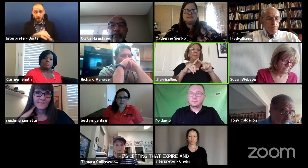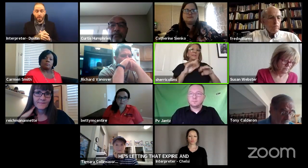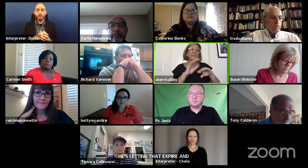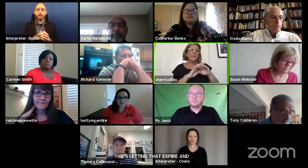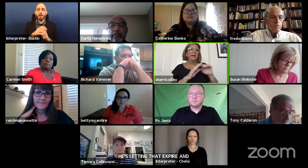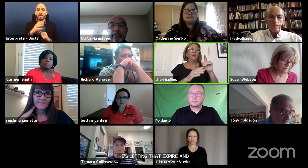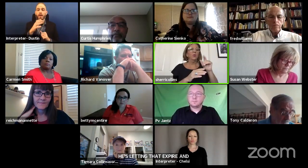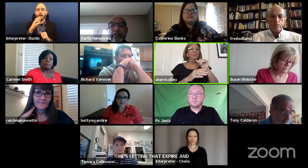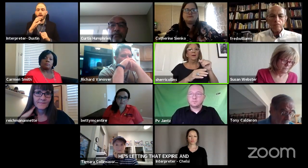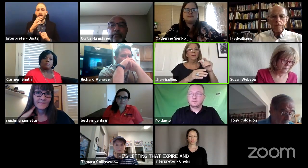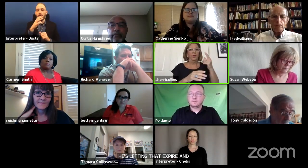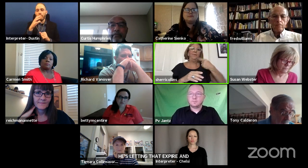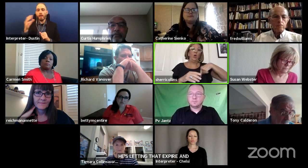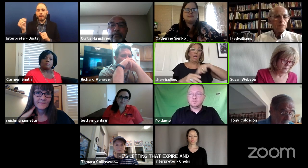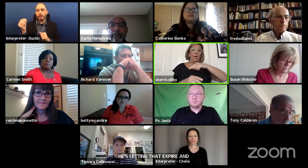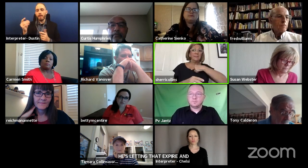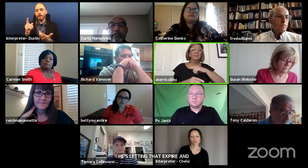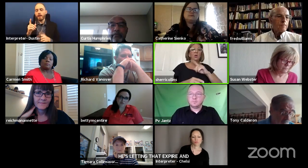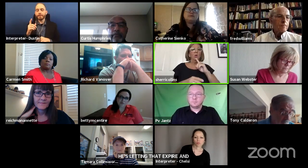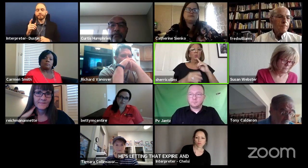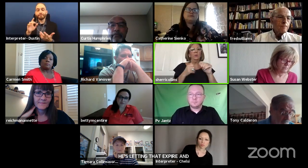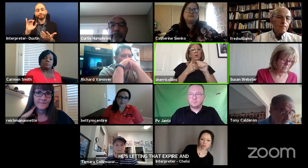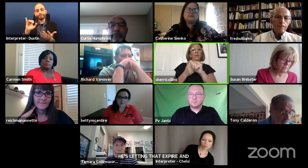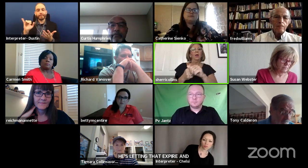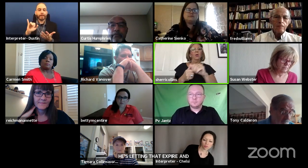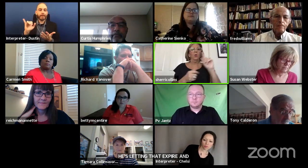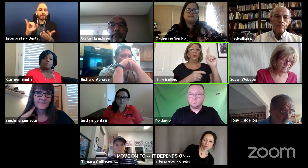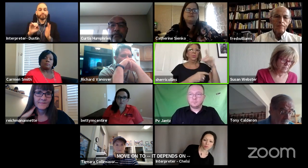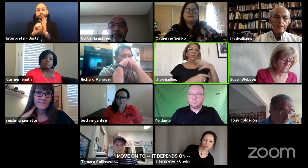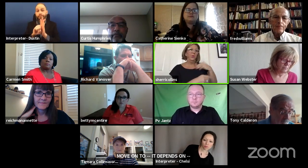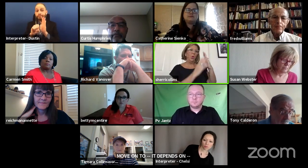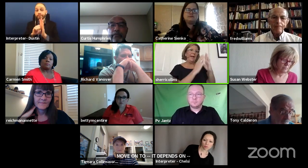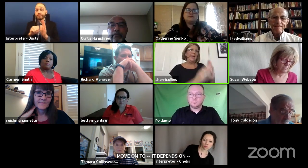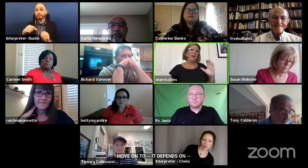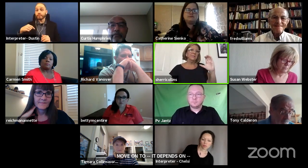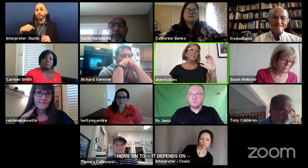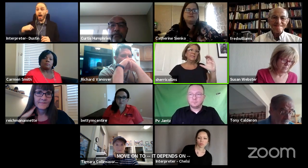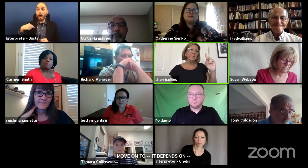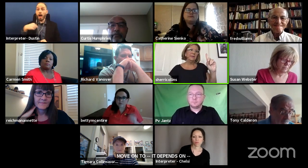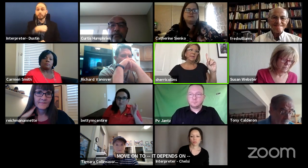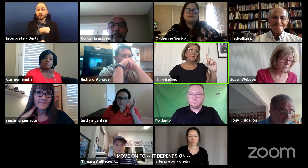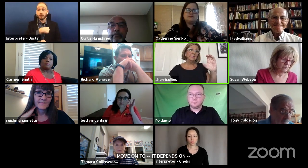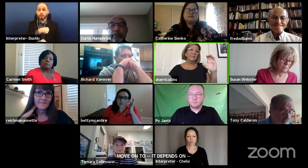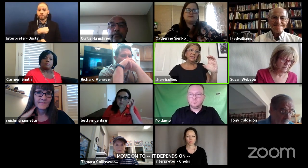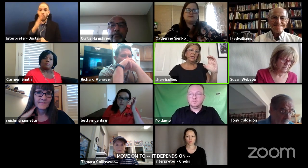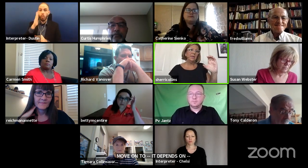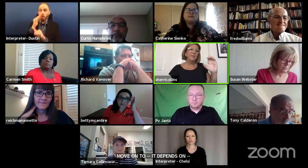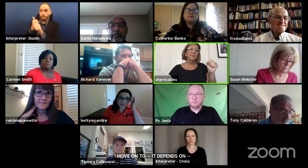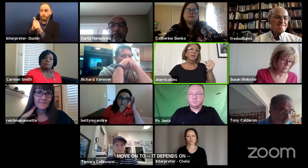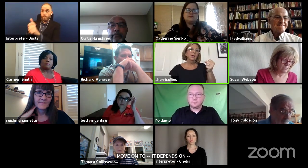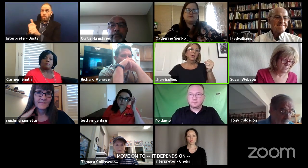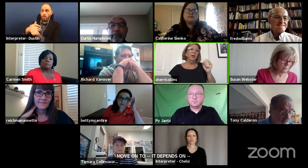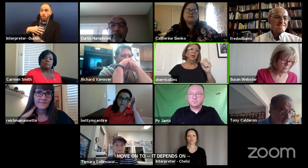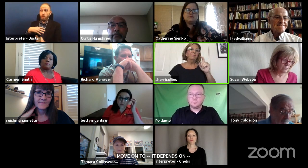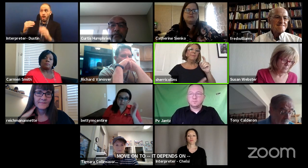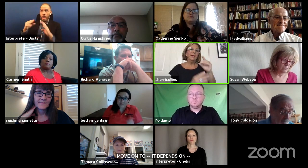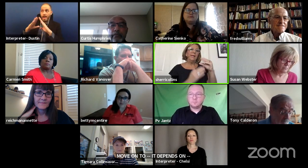it depends on, you know, like for us, we will follow the White House CDC's